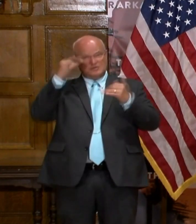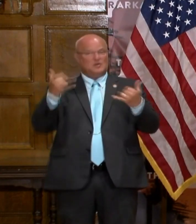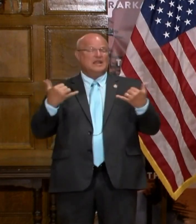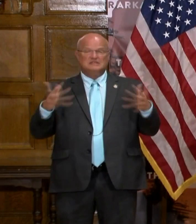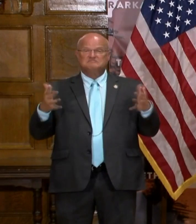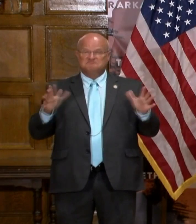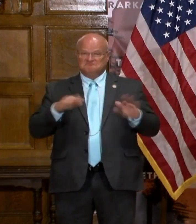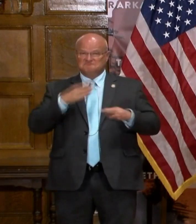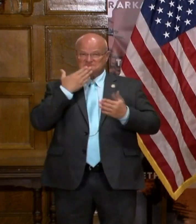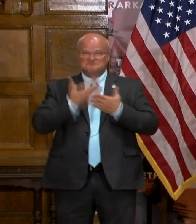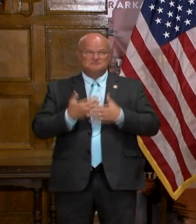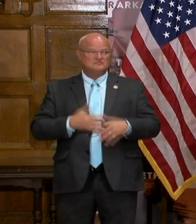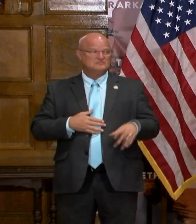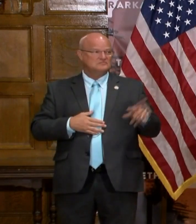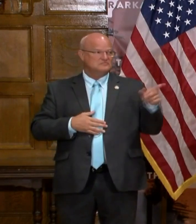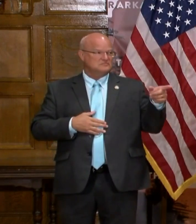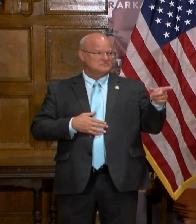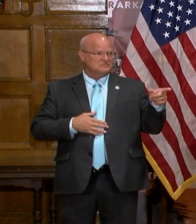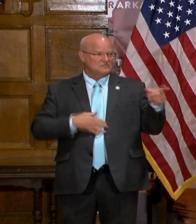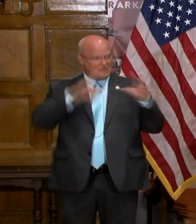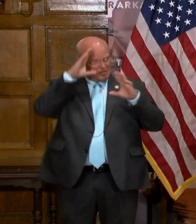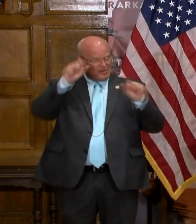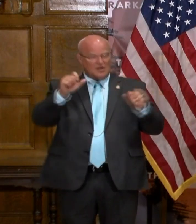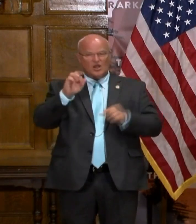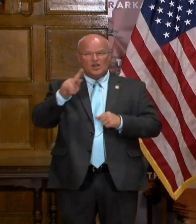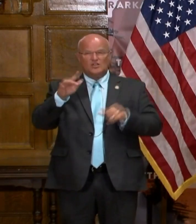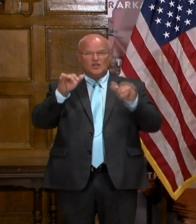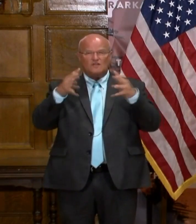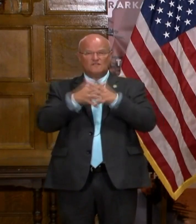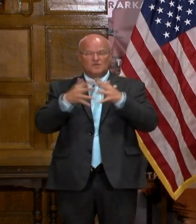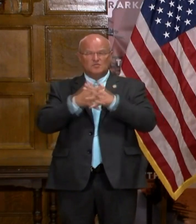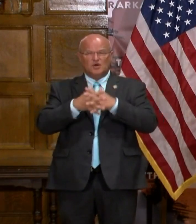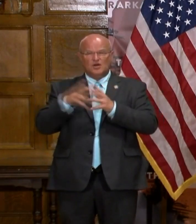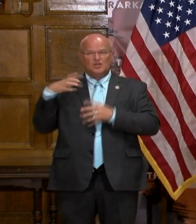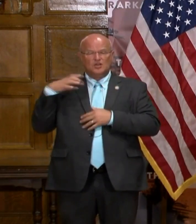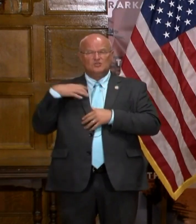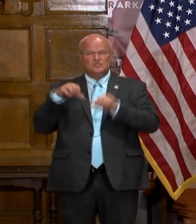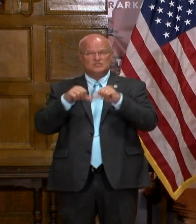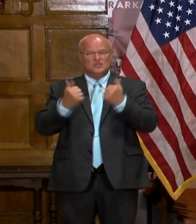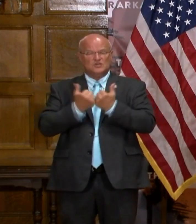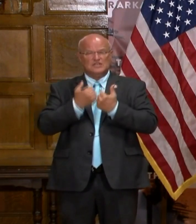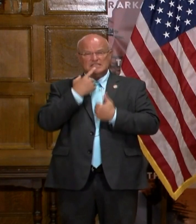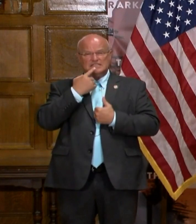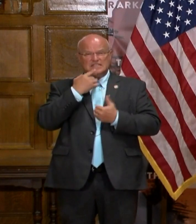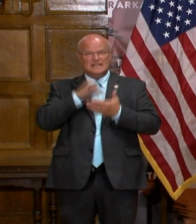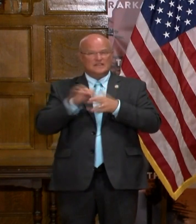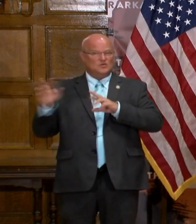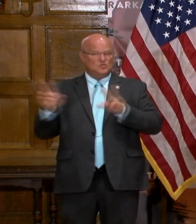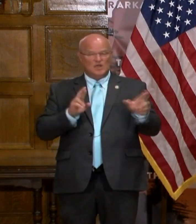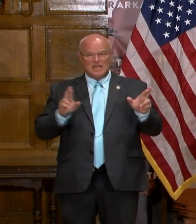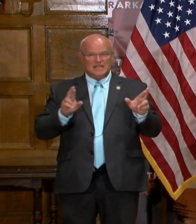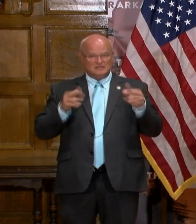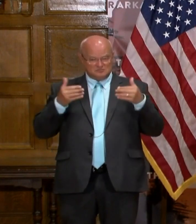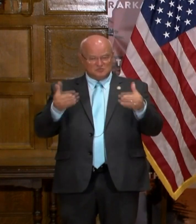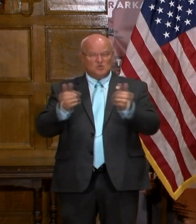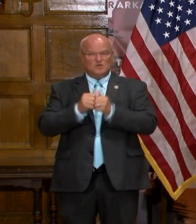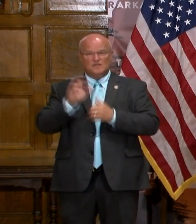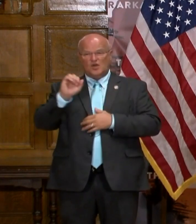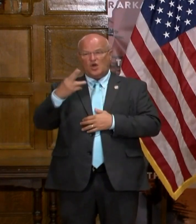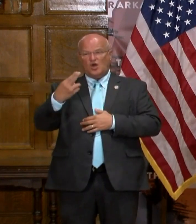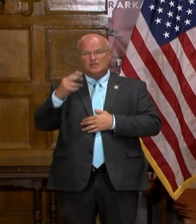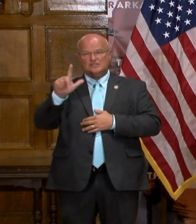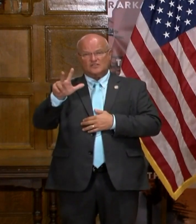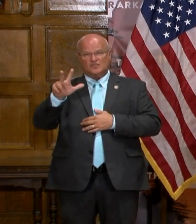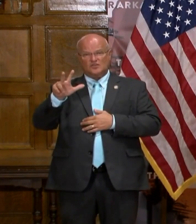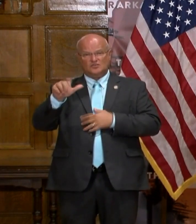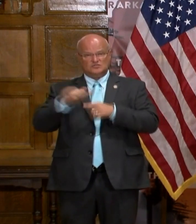now. The president of the Arkansas Football Coaches Association put out a statement saying they feel ready to go ahead with the August 3rd